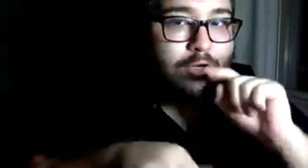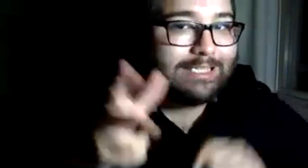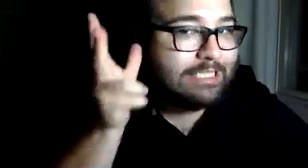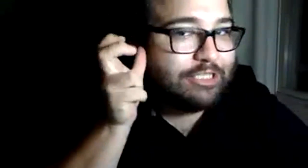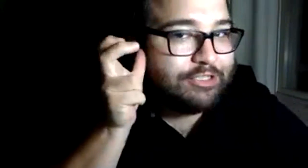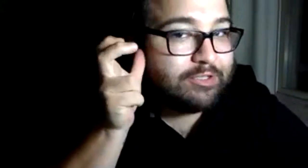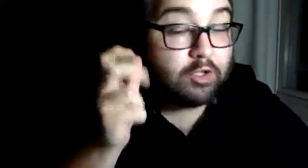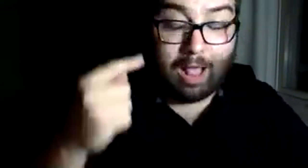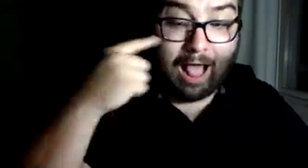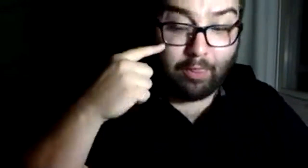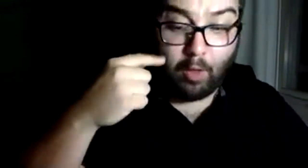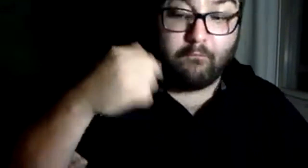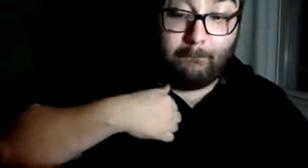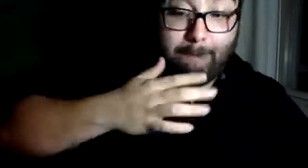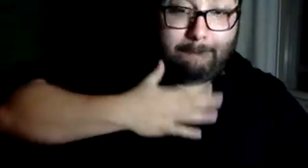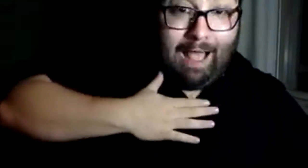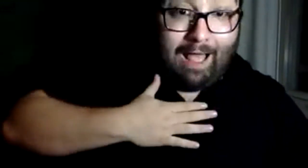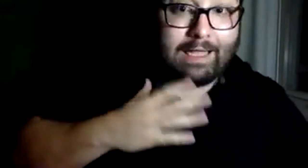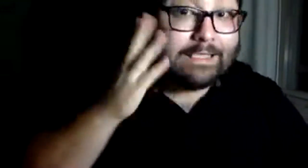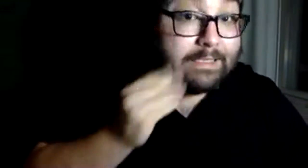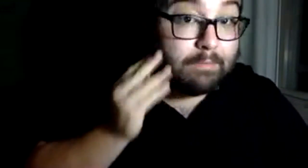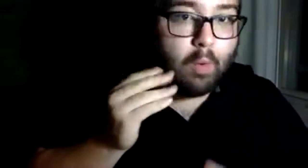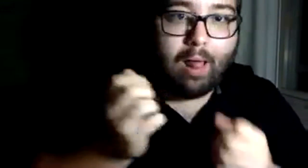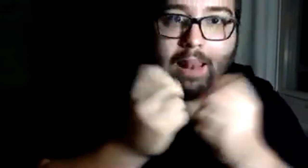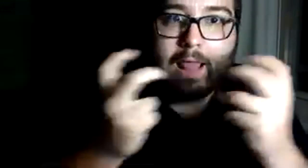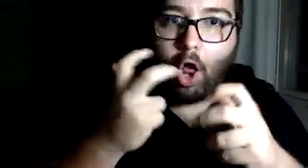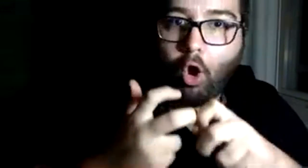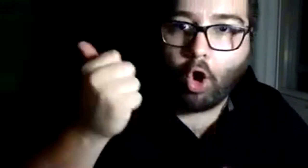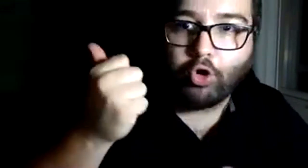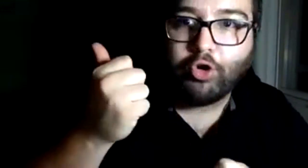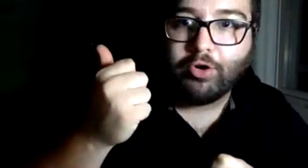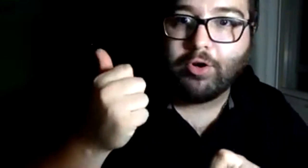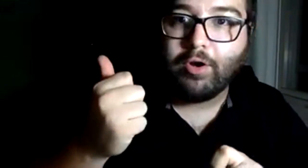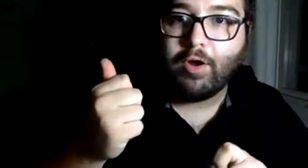harder for with with people with hard of hearing.